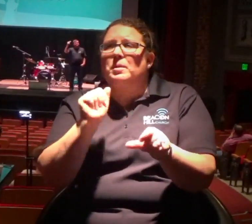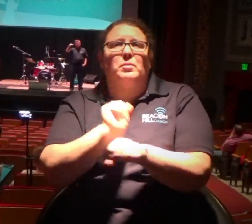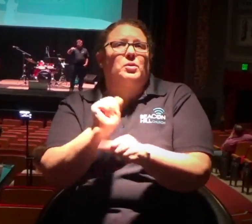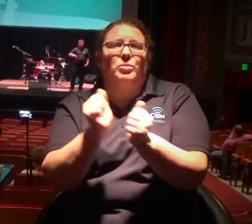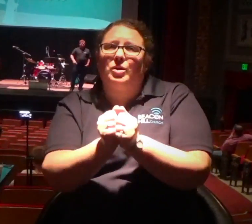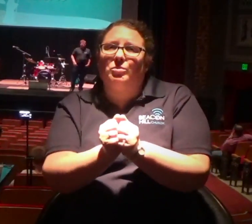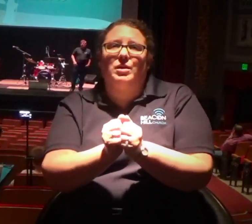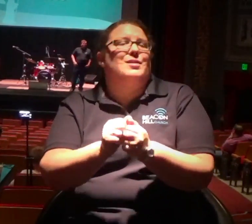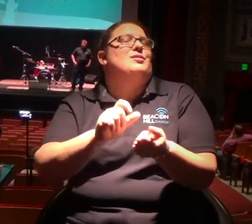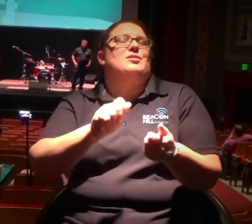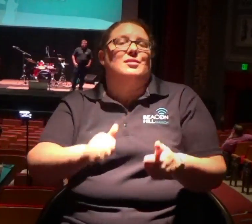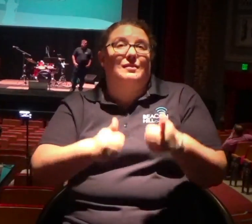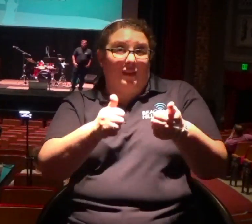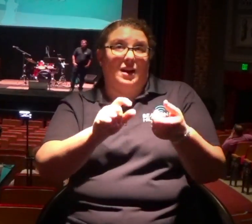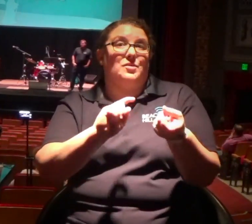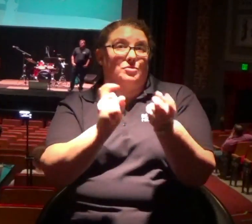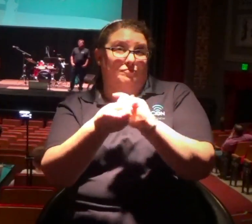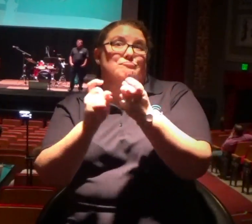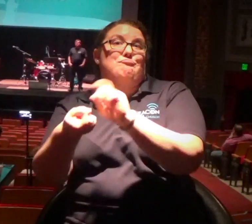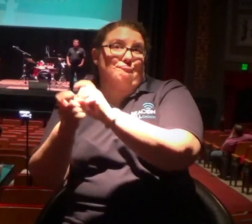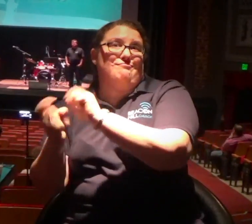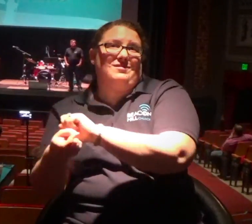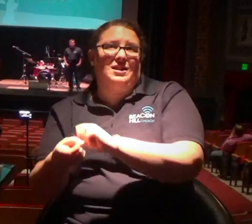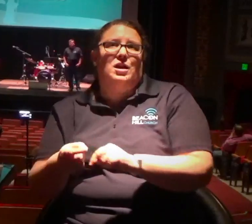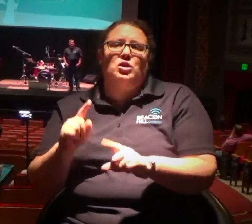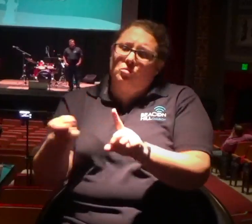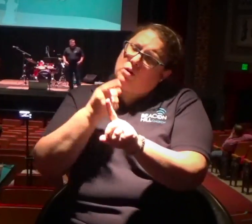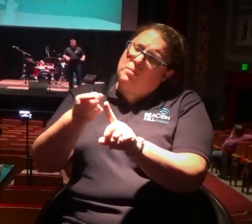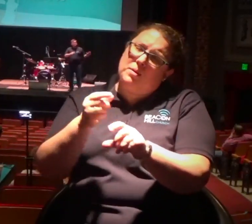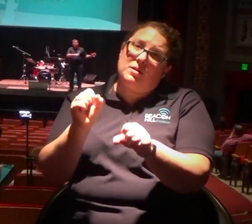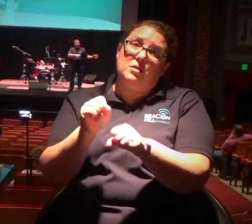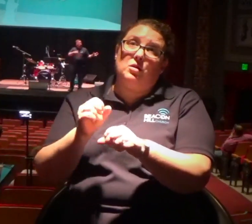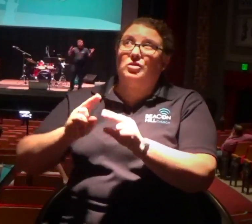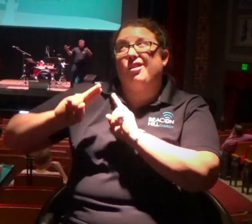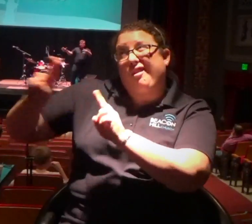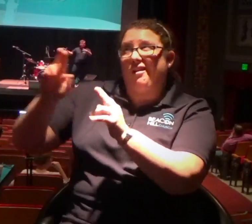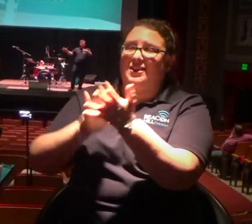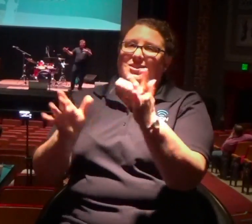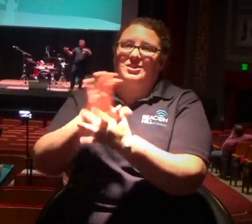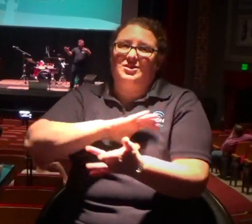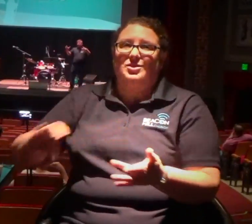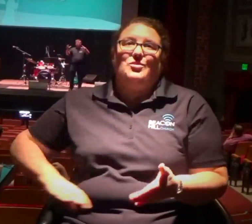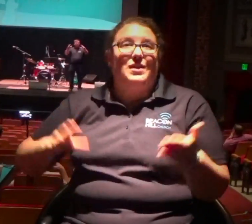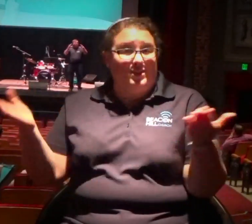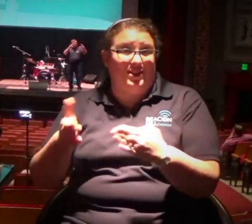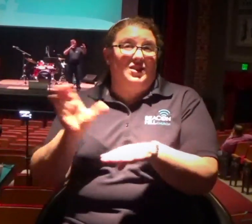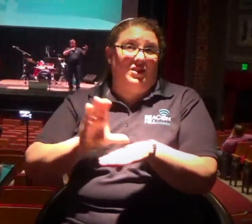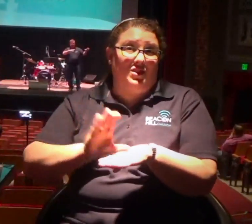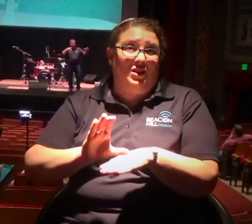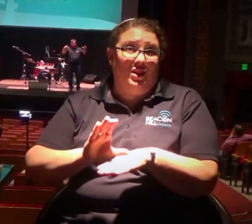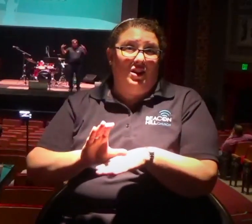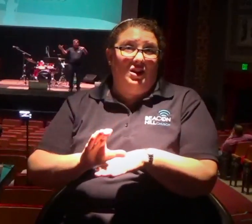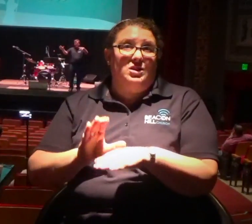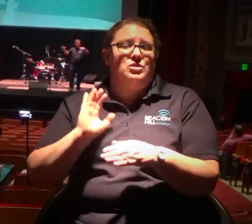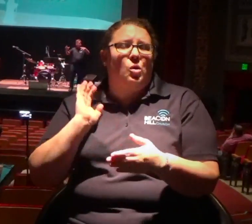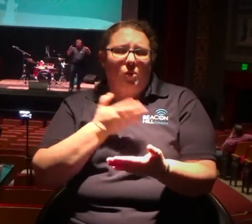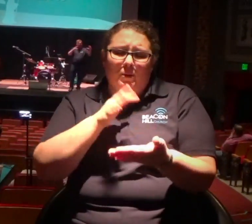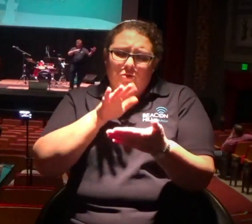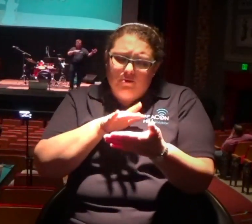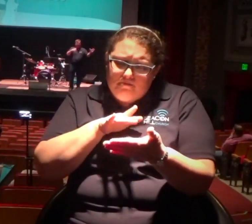mission to make much of Jesus Christ here at this church. And so we've been going through this study called Creation to Christ, just going through the